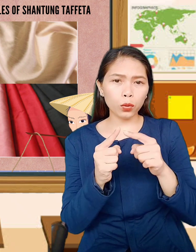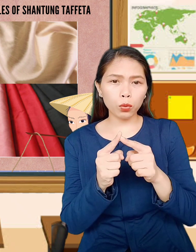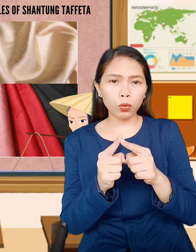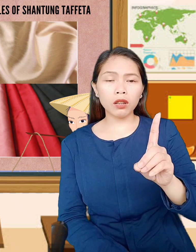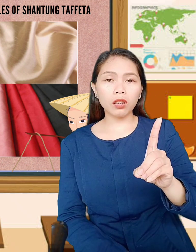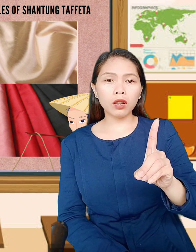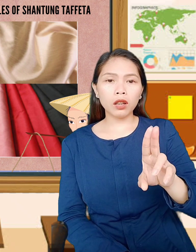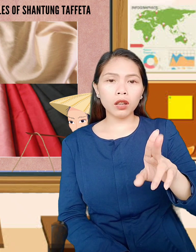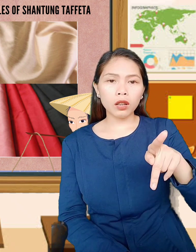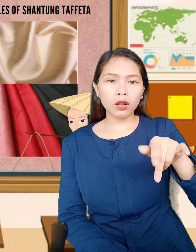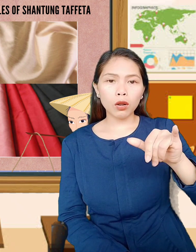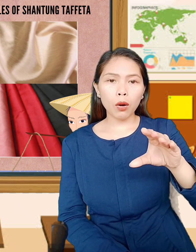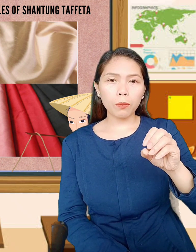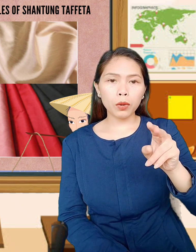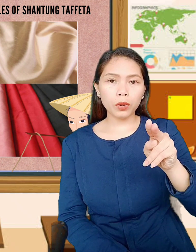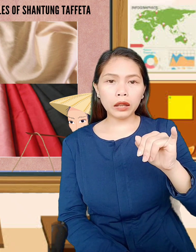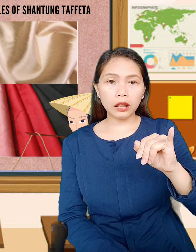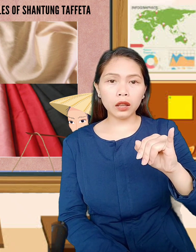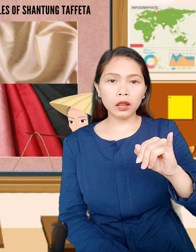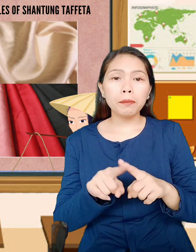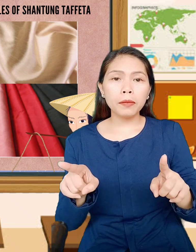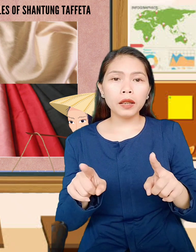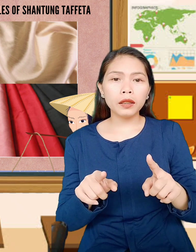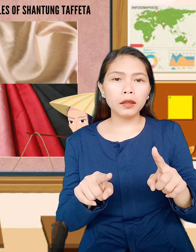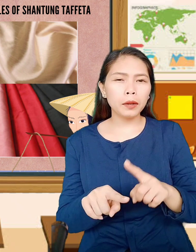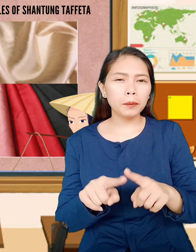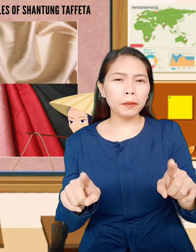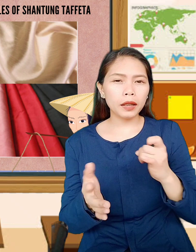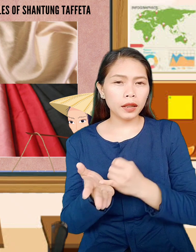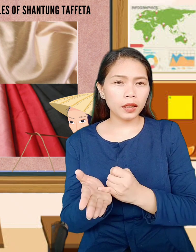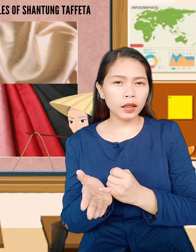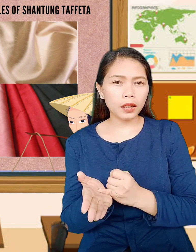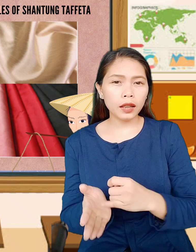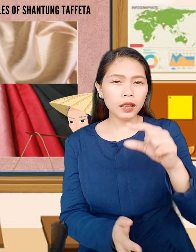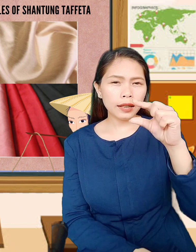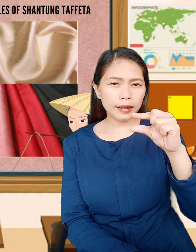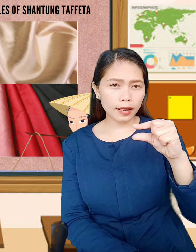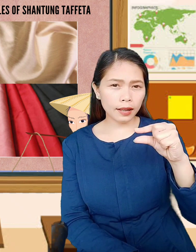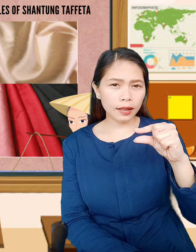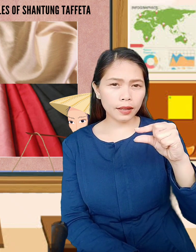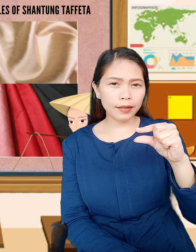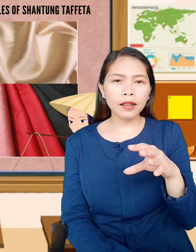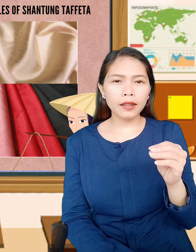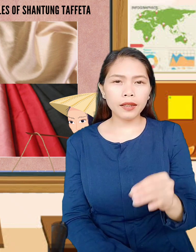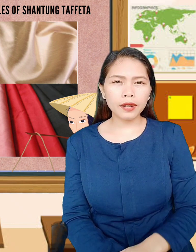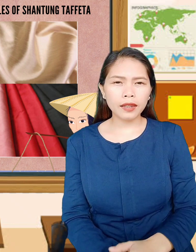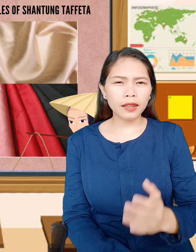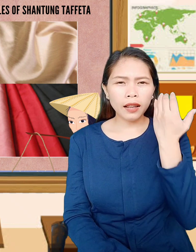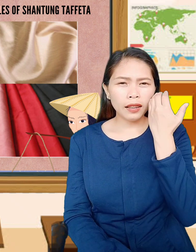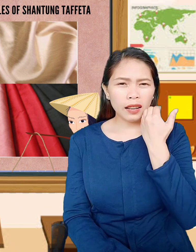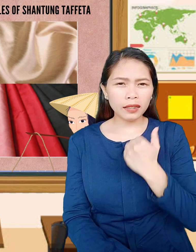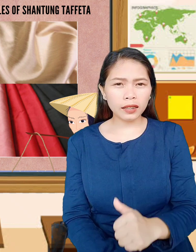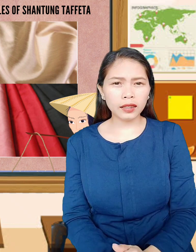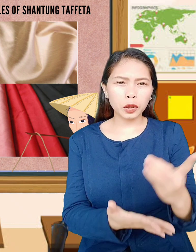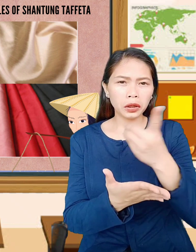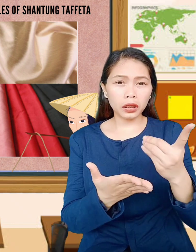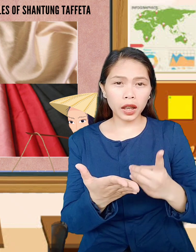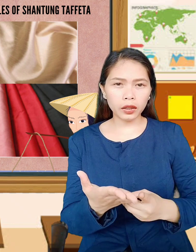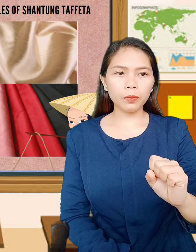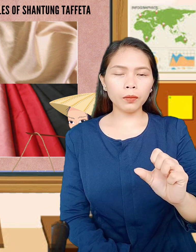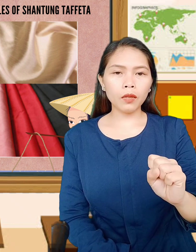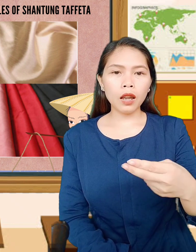It is similar to Dauphiny, but is slightly thinner and less